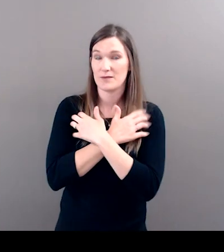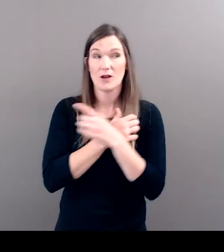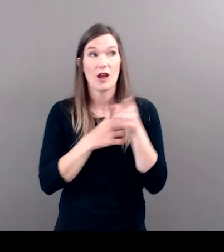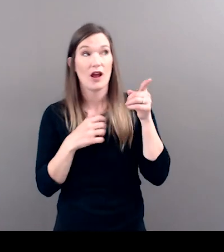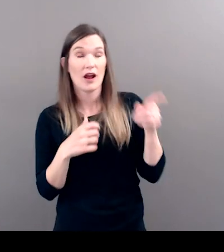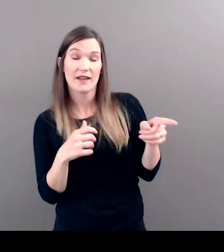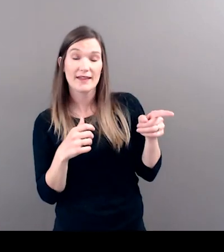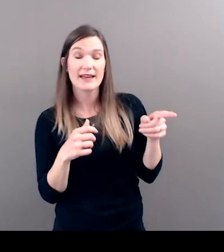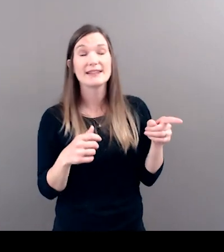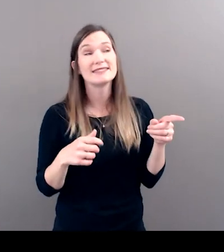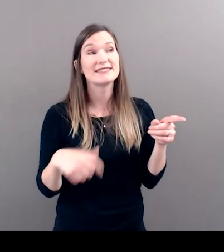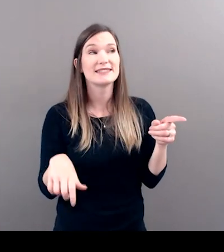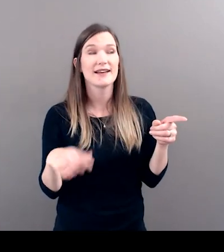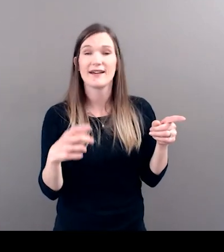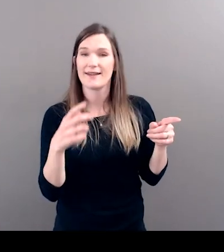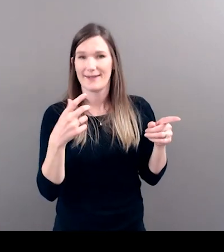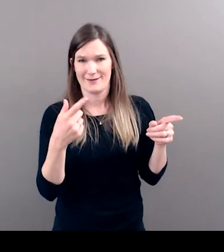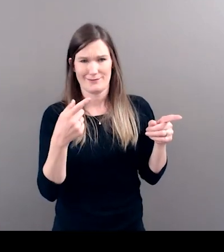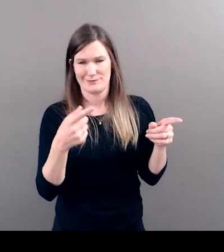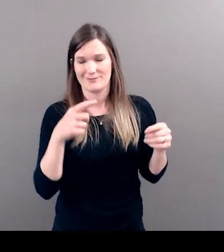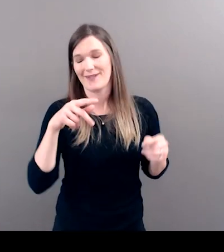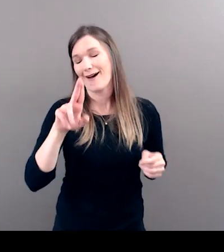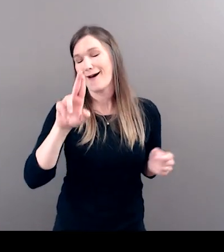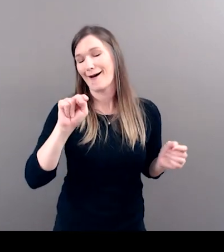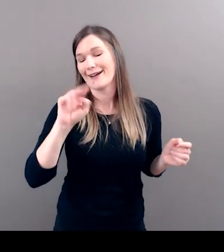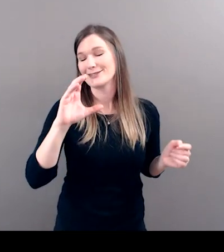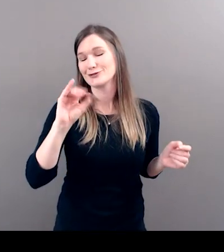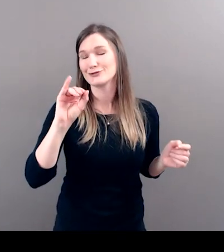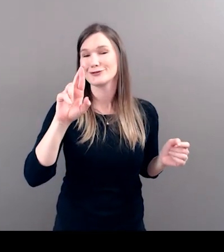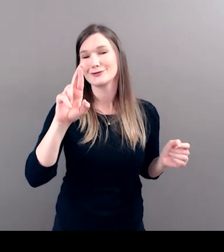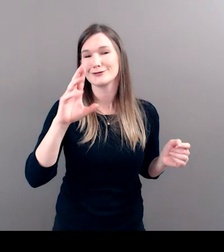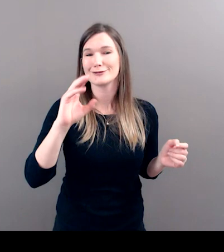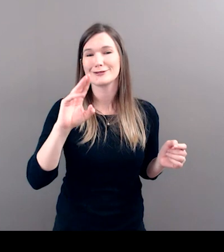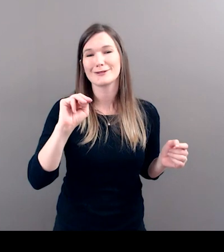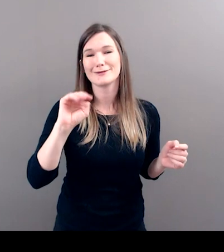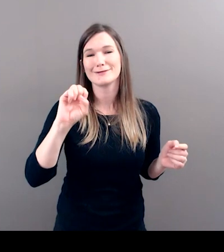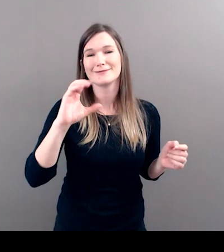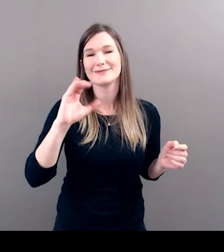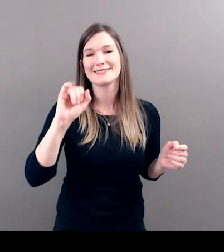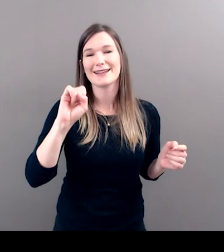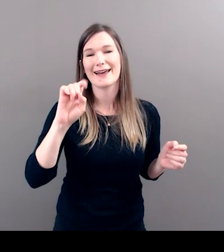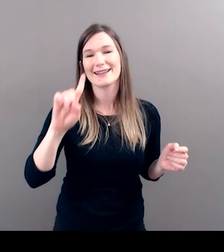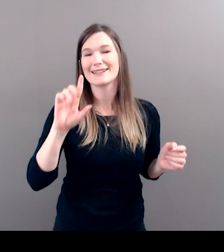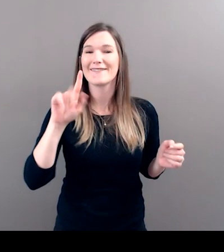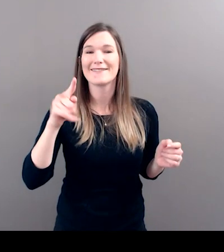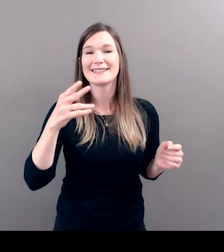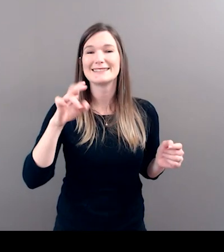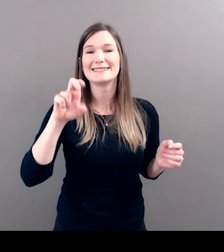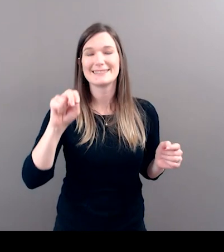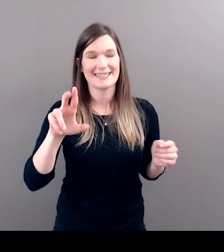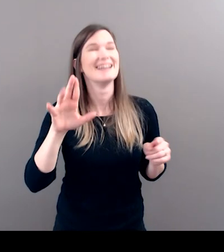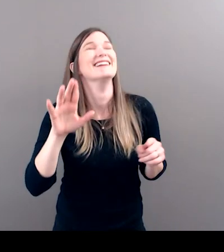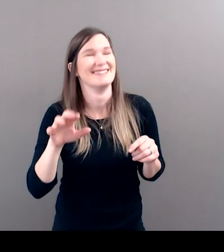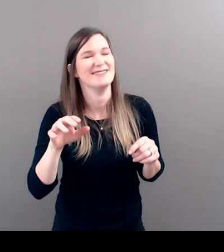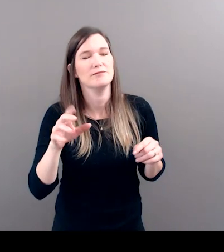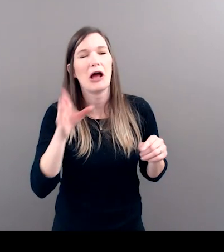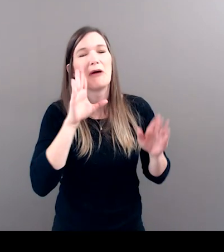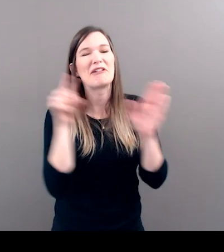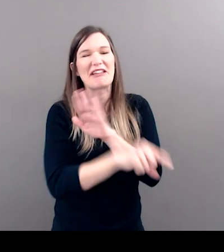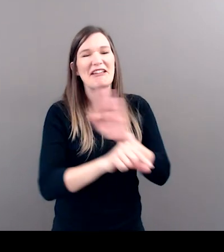be like one of them, seeing he has defied the armies of the living God. Moreover, David said, watch this.